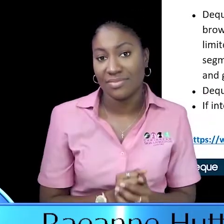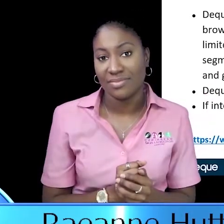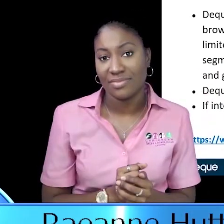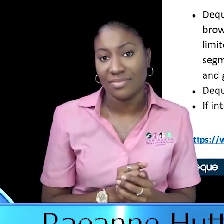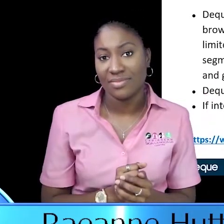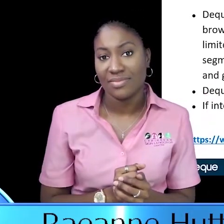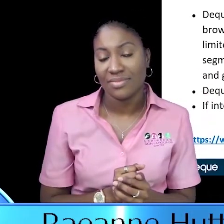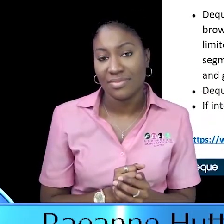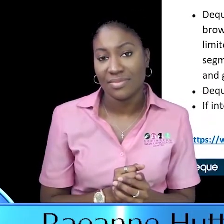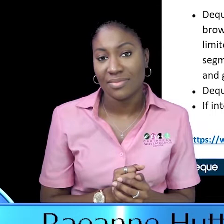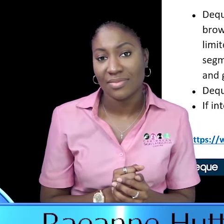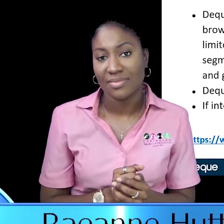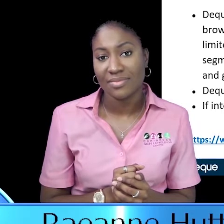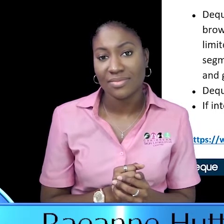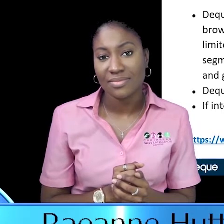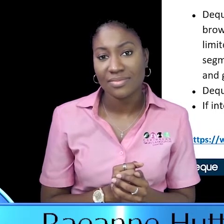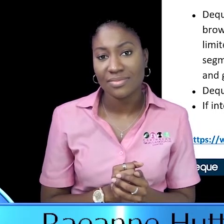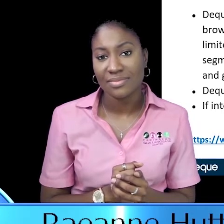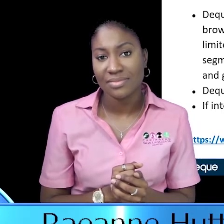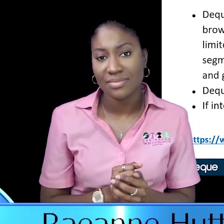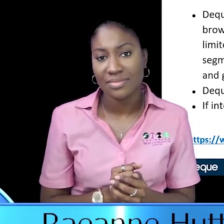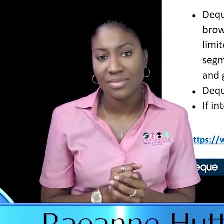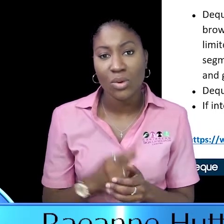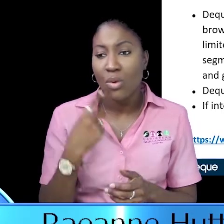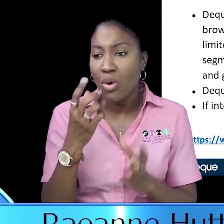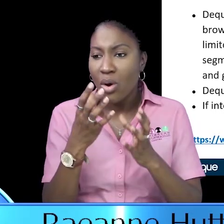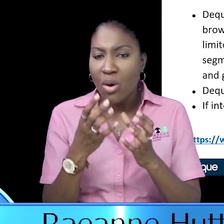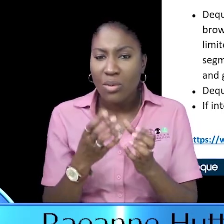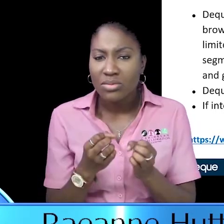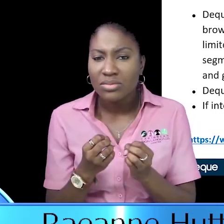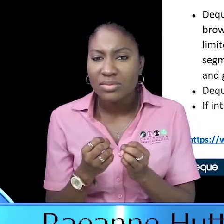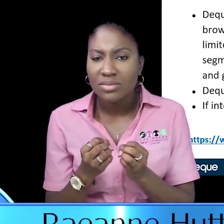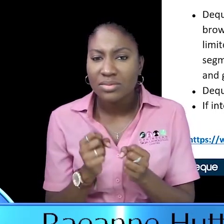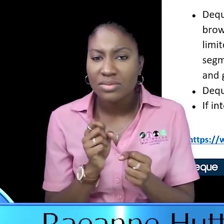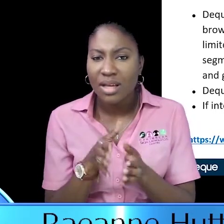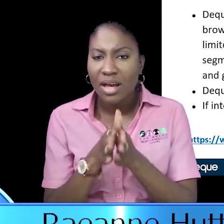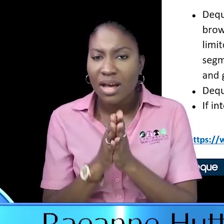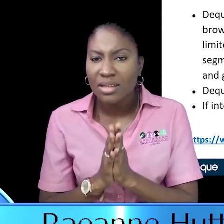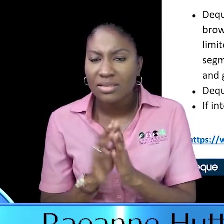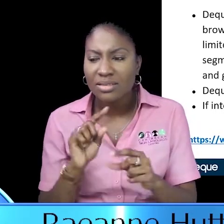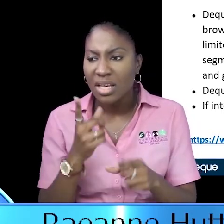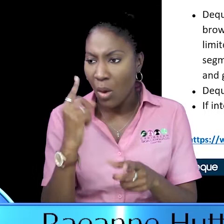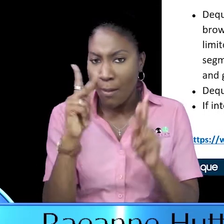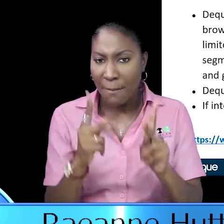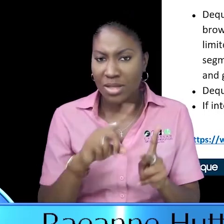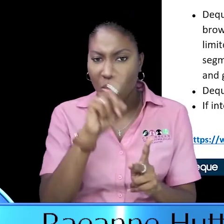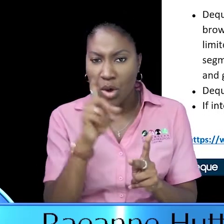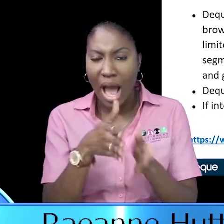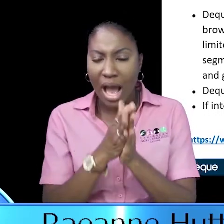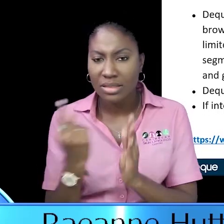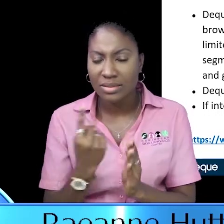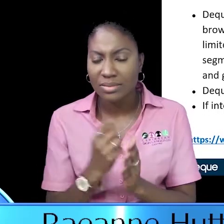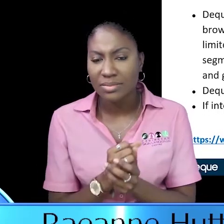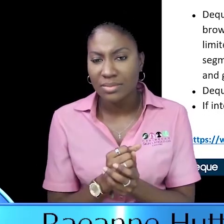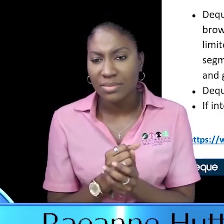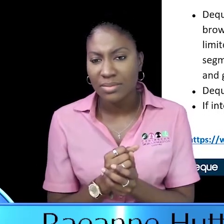Well, two last things. So I've mentioned a couple things about accessibility standards, and again, the World Wide Web Consortium